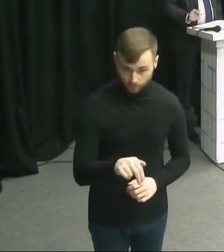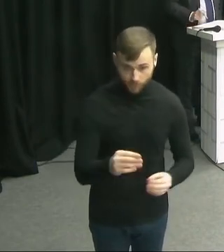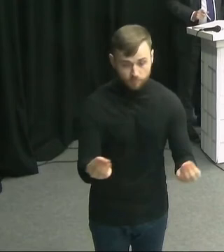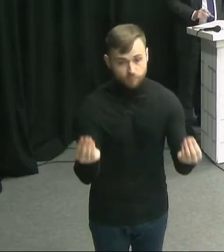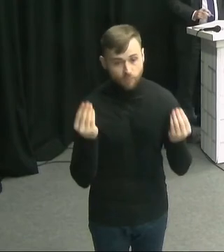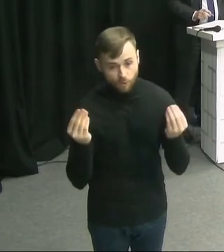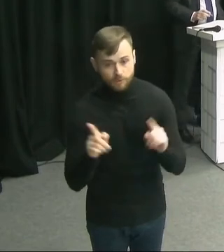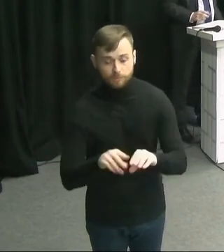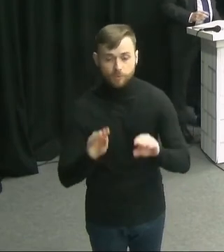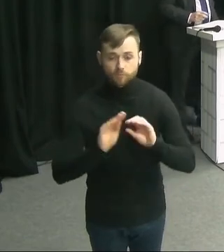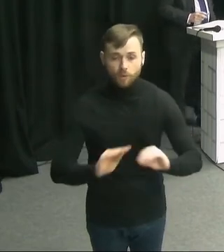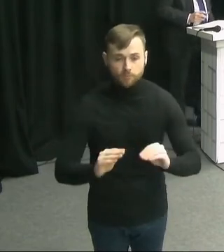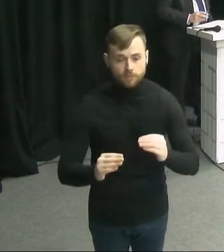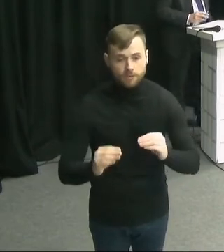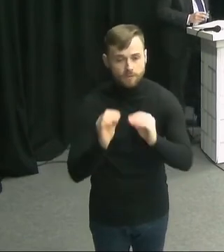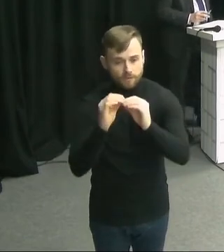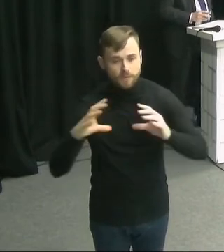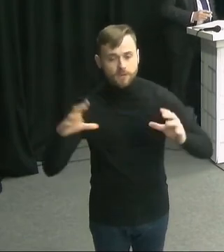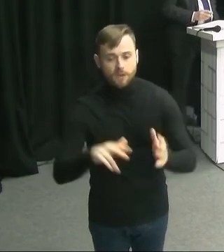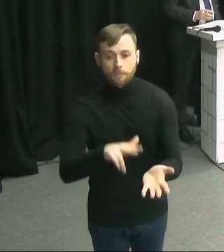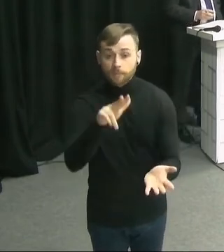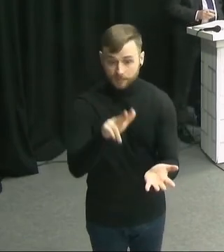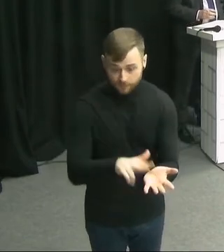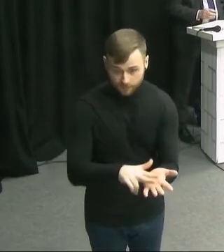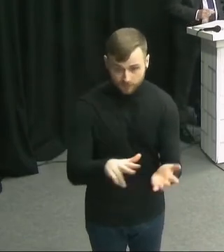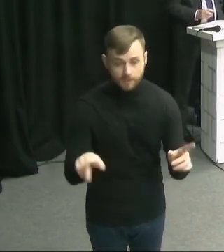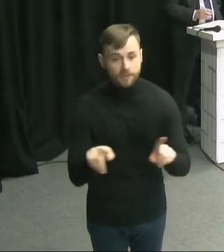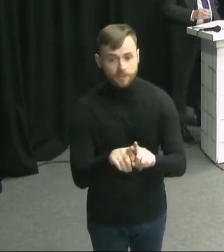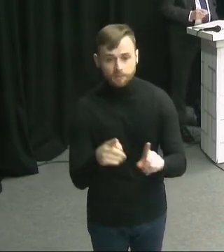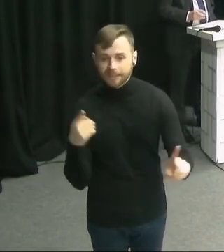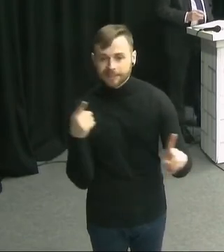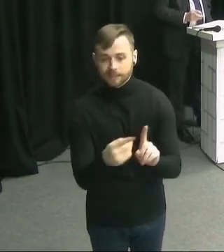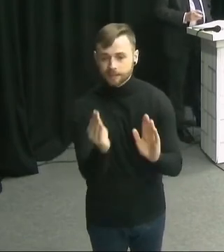time the students want, and so on. Thank you. The fourth statement.